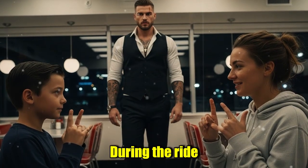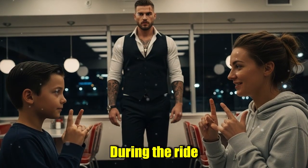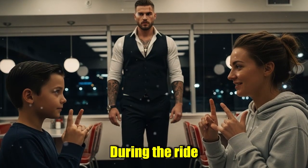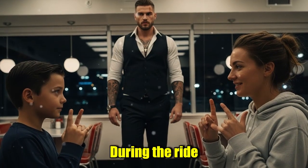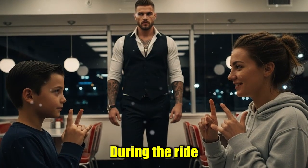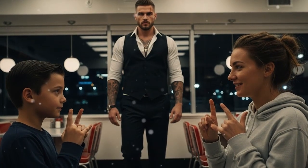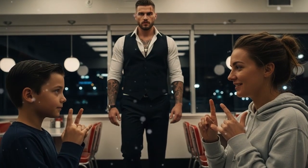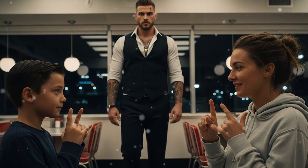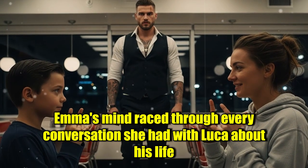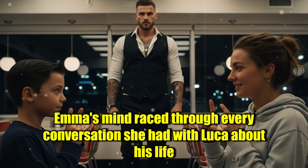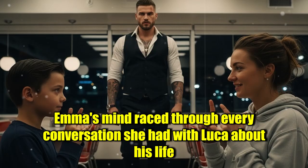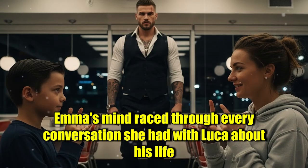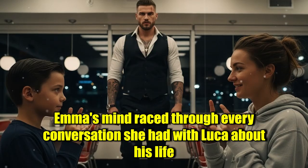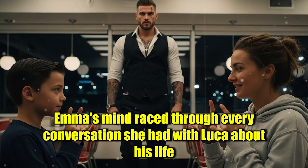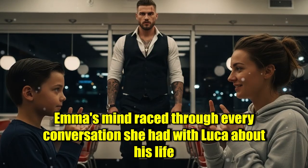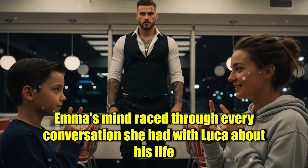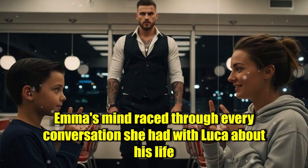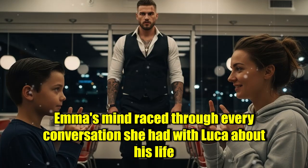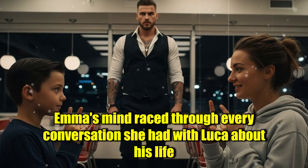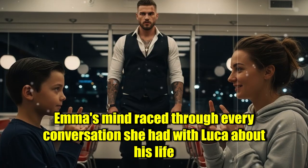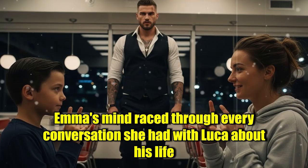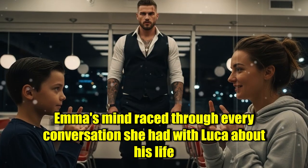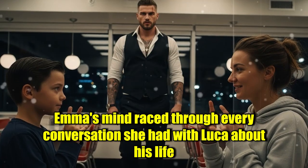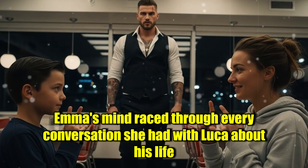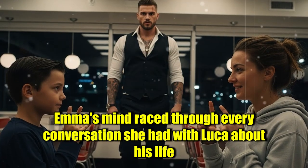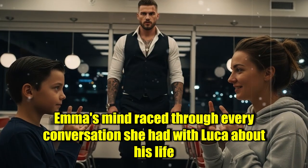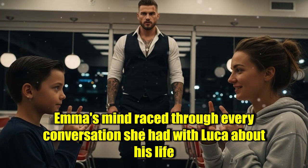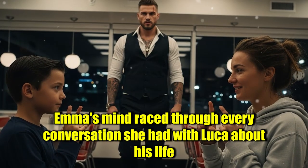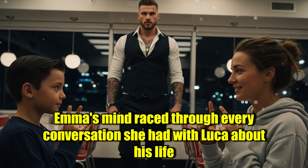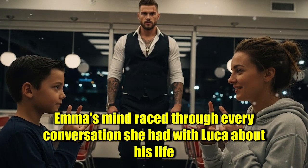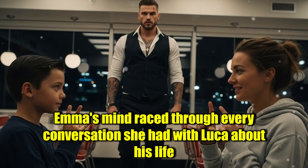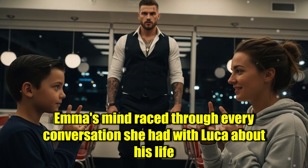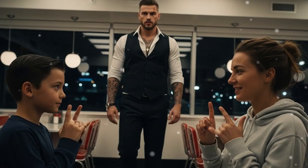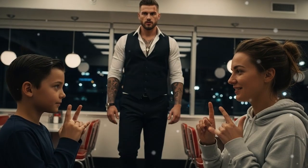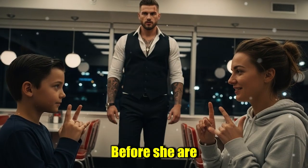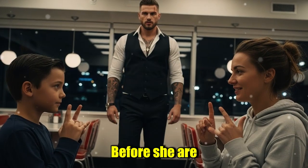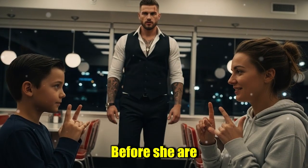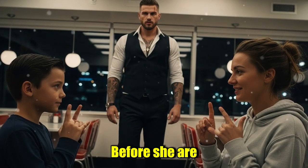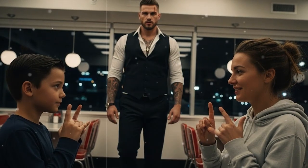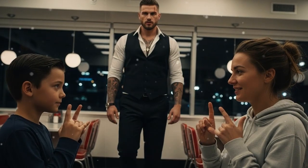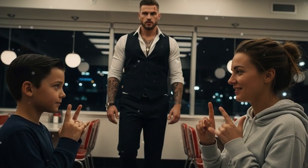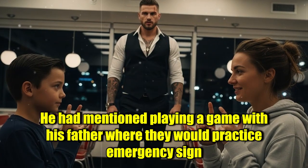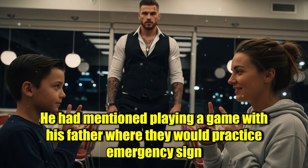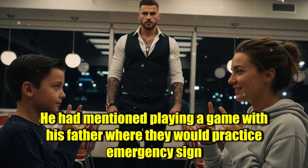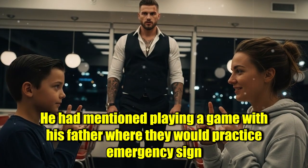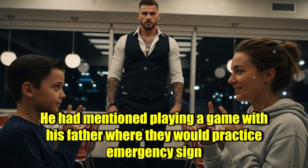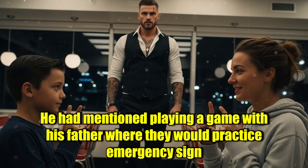During the ride, Emma's mind raced through every conversation she'd had with Luca about his life before she arrived. He'd mentioned playing a